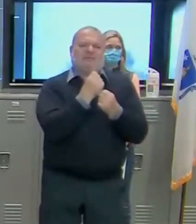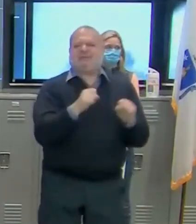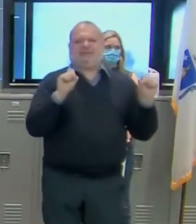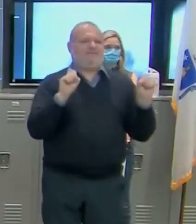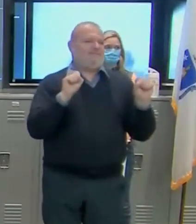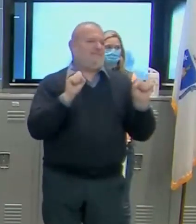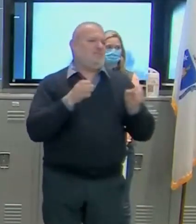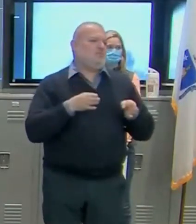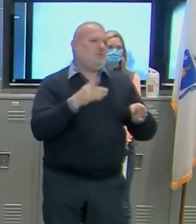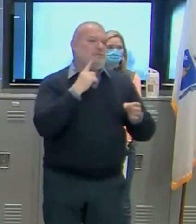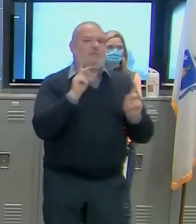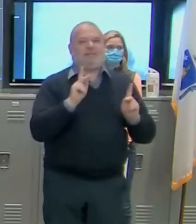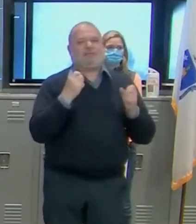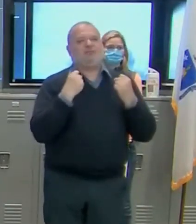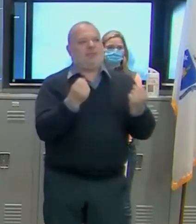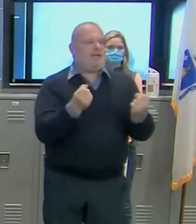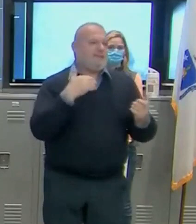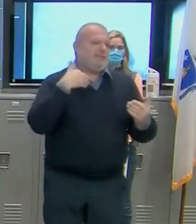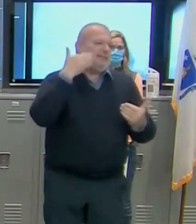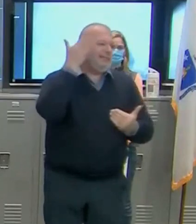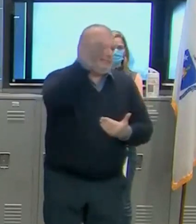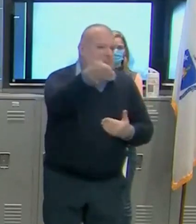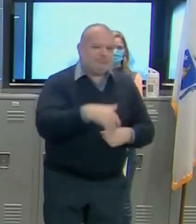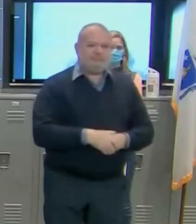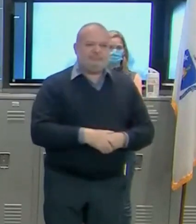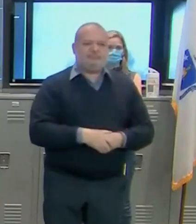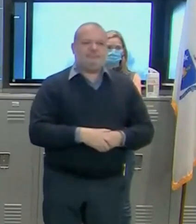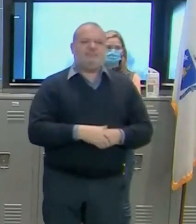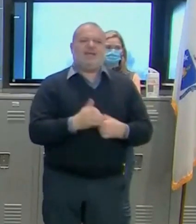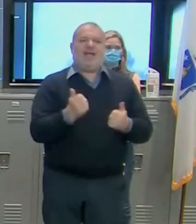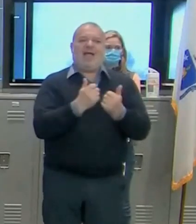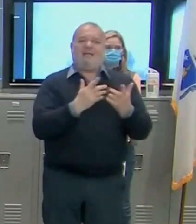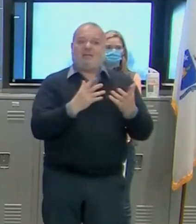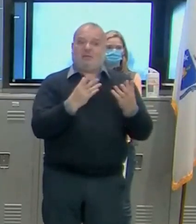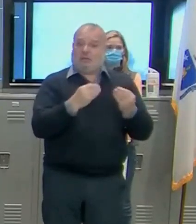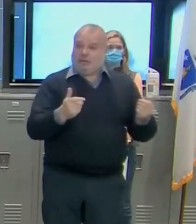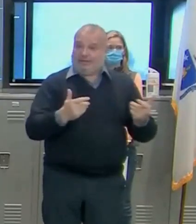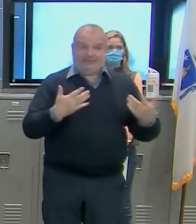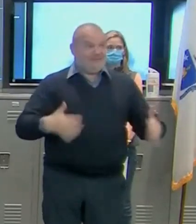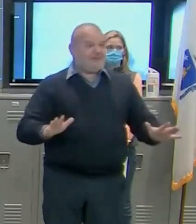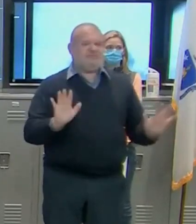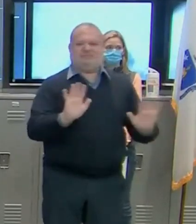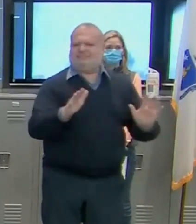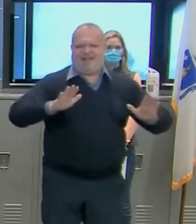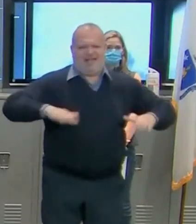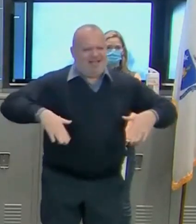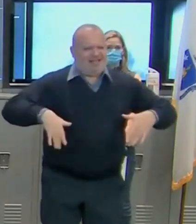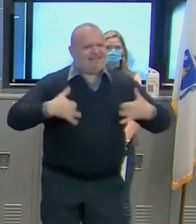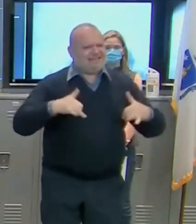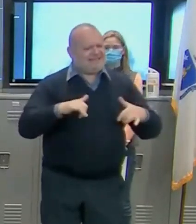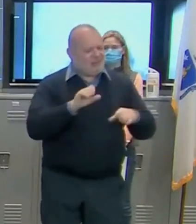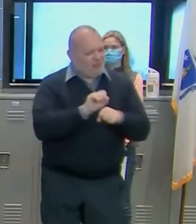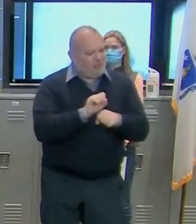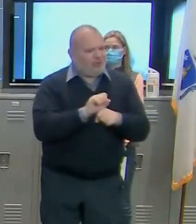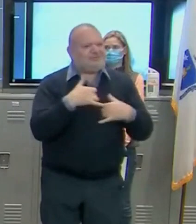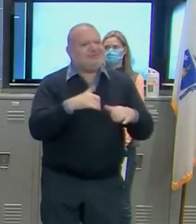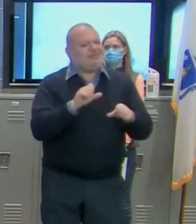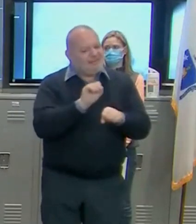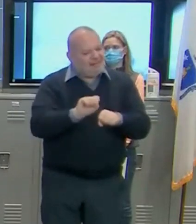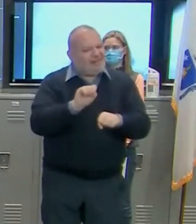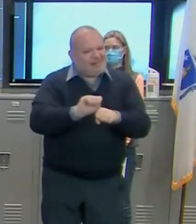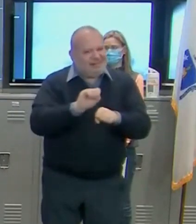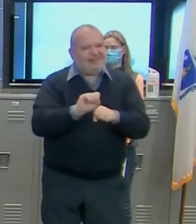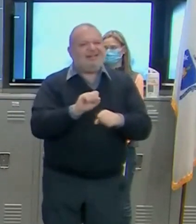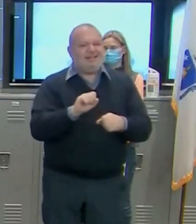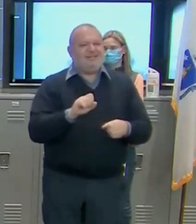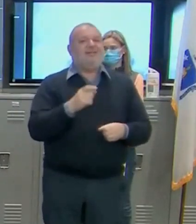yet. We will continue to coordinate with our local partners, particularly on the South Shore, the Cape, and the South Coast, a harder